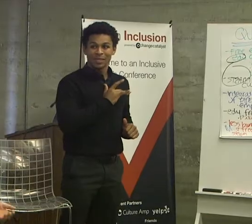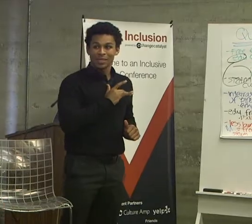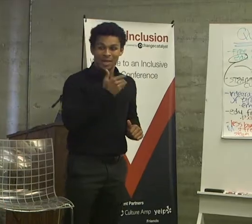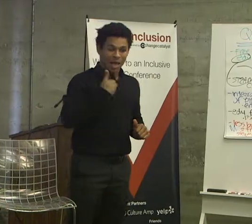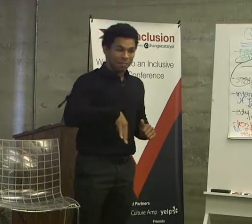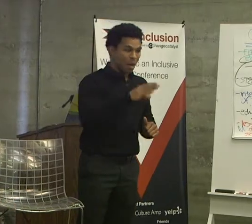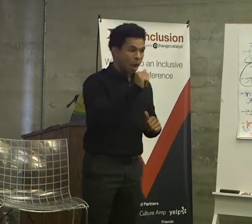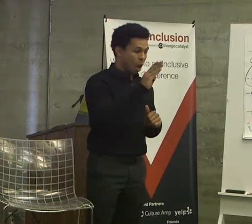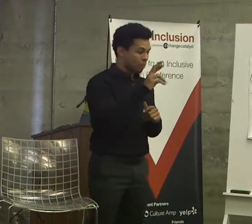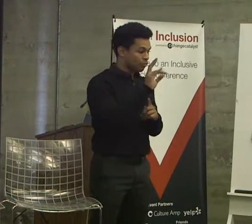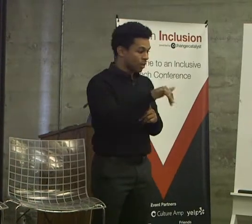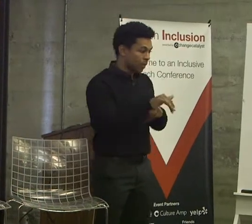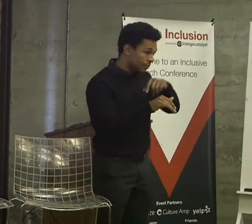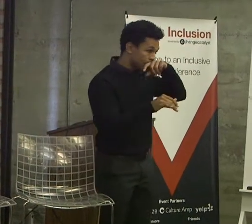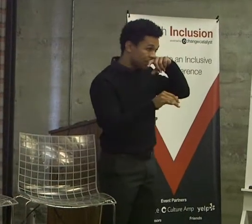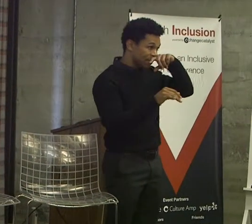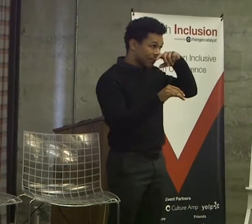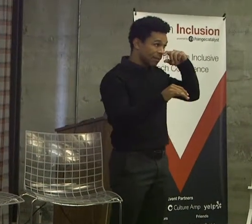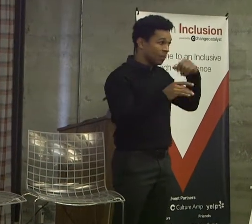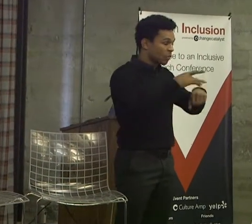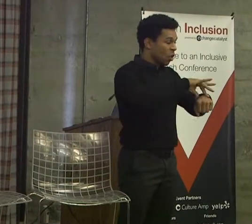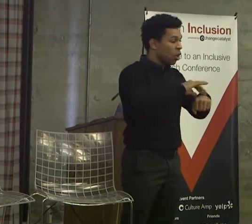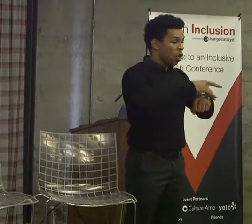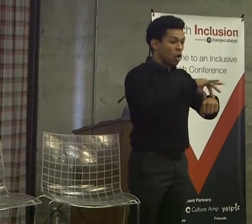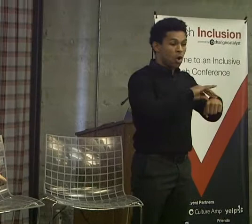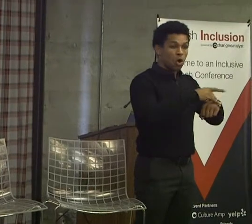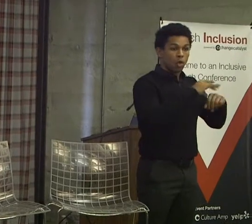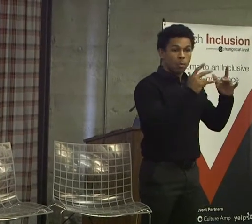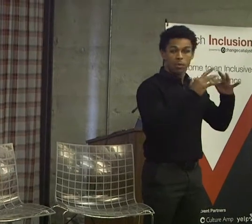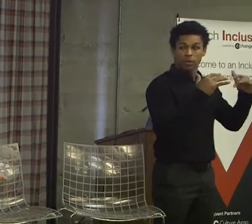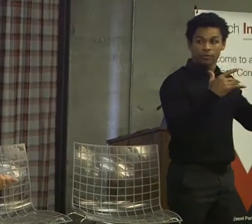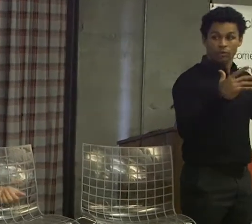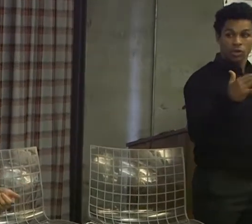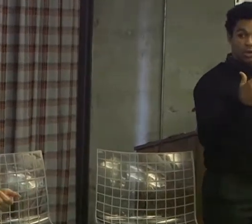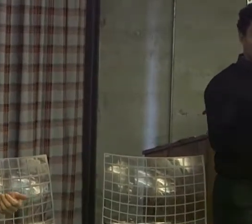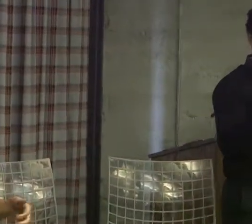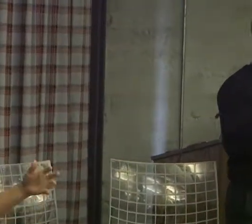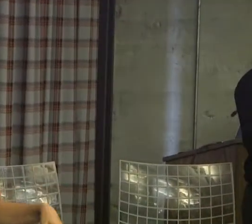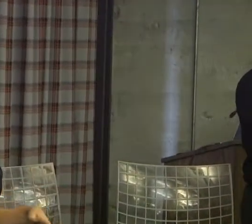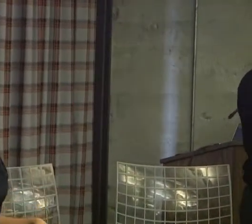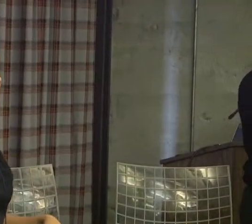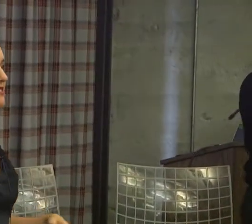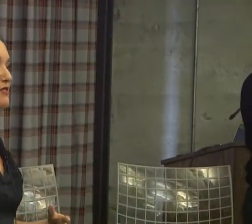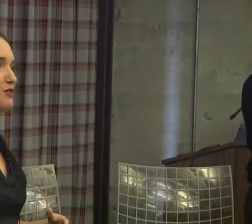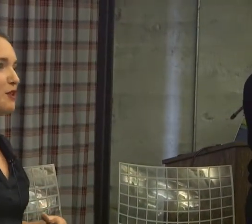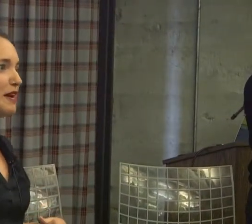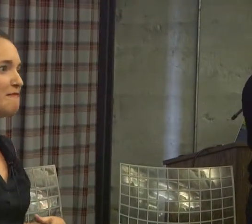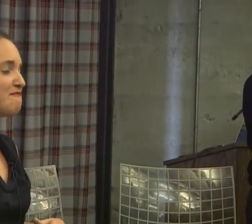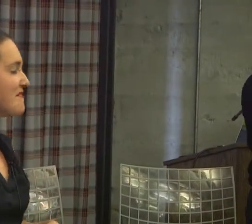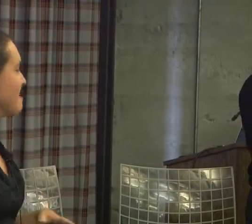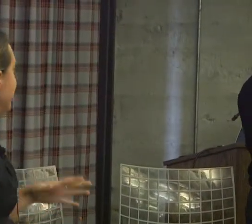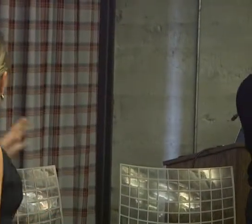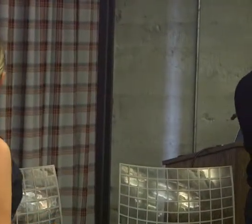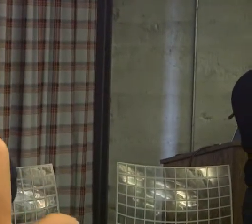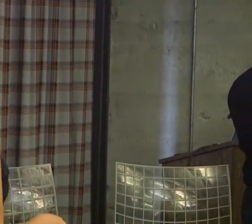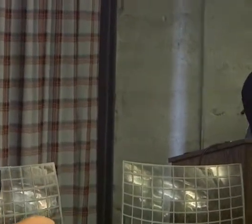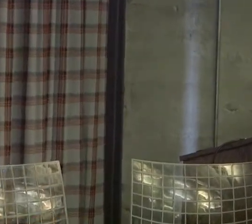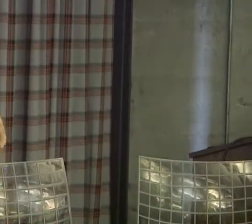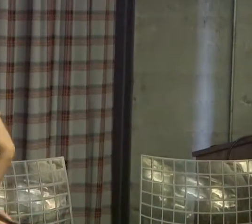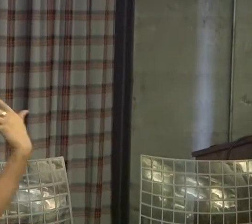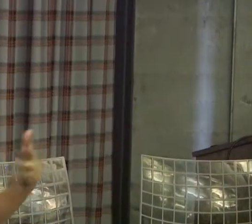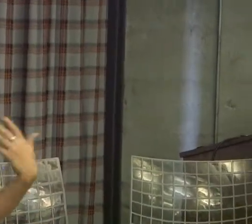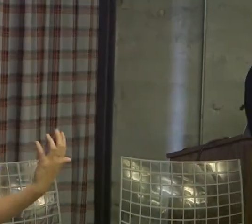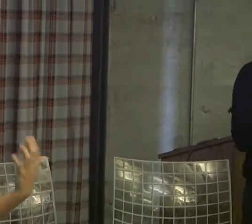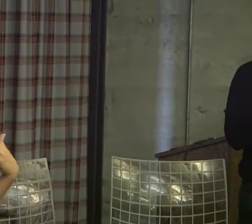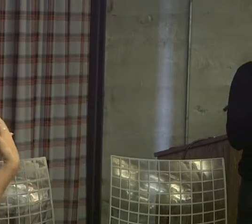everyone, I'm Aubrey. I'm the Global Diversity Lead at Atlassian. We're an Australian software company, but we have offices in Soma. And I'm